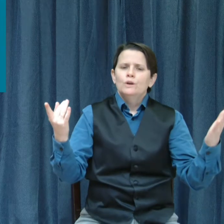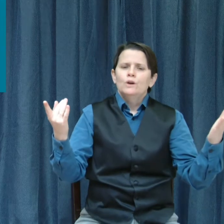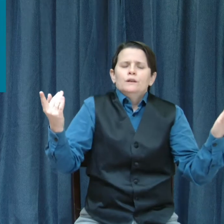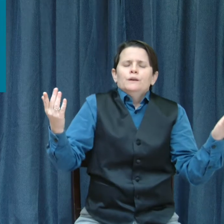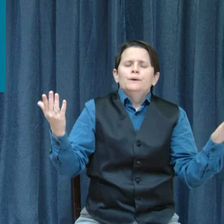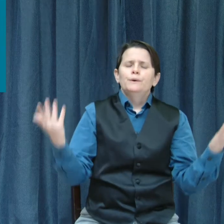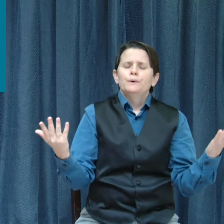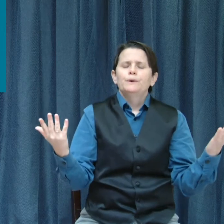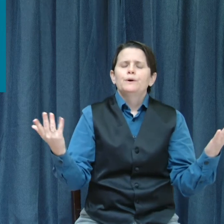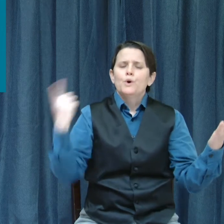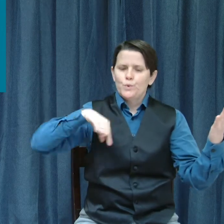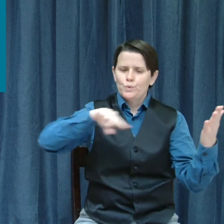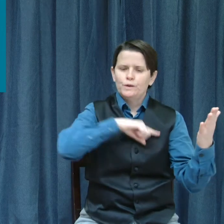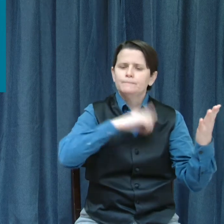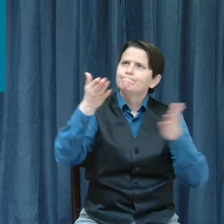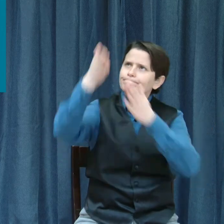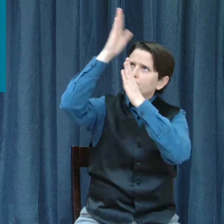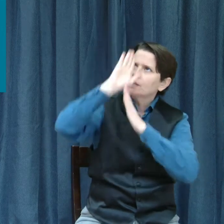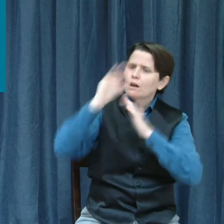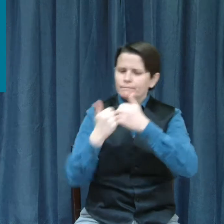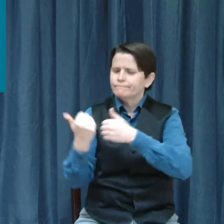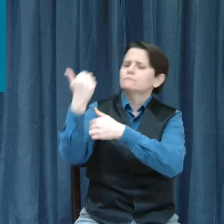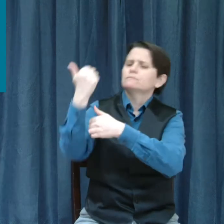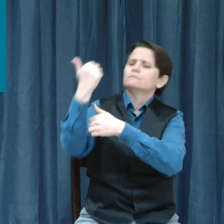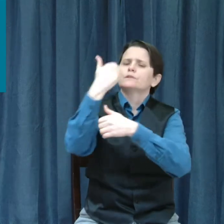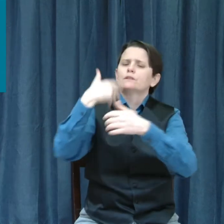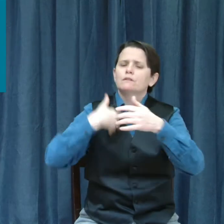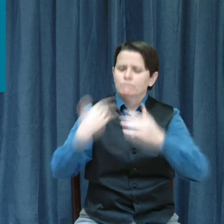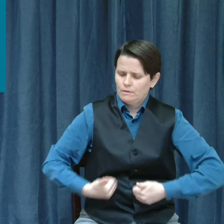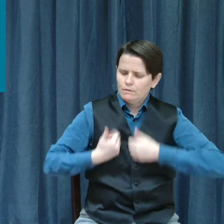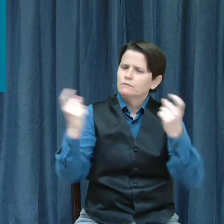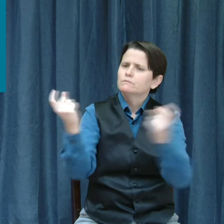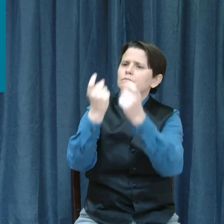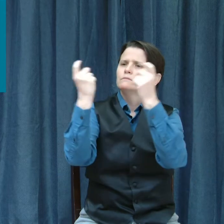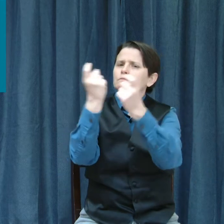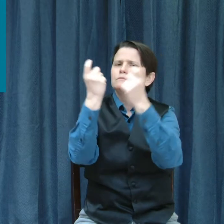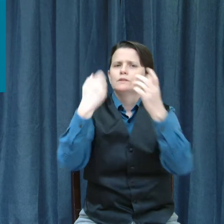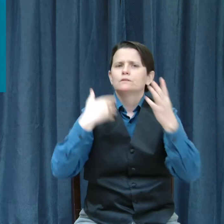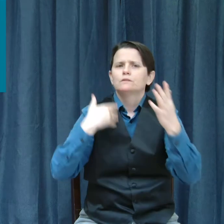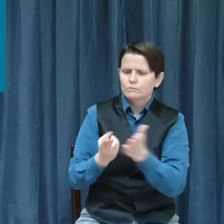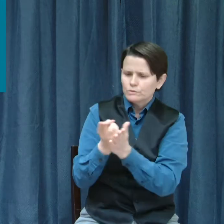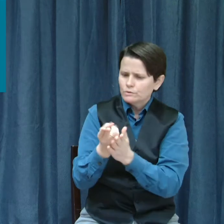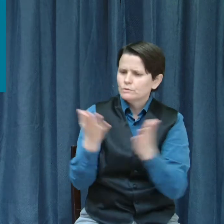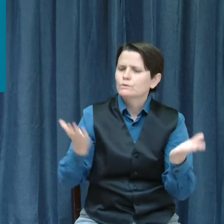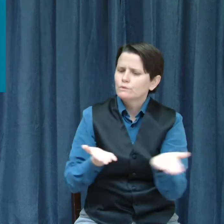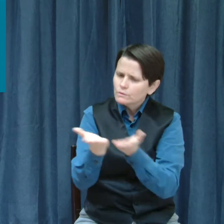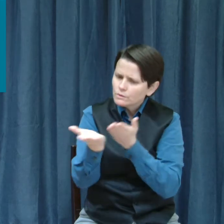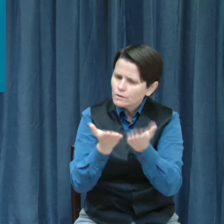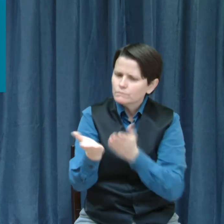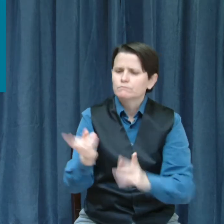we put God first, celebrate life, serve truth, and empower people